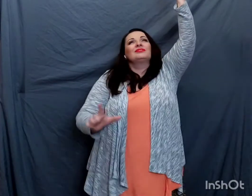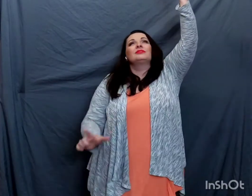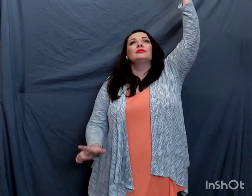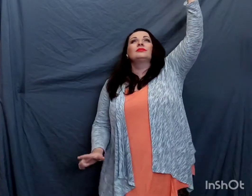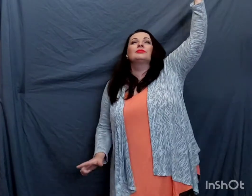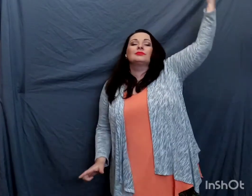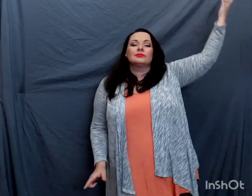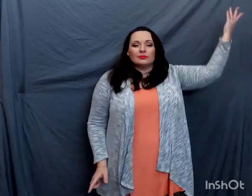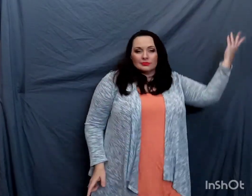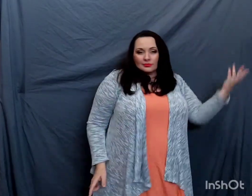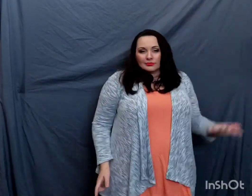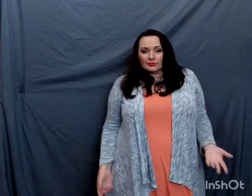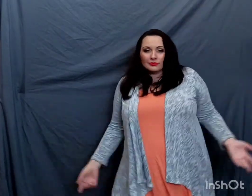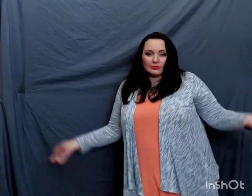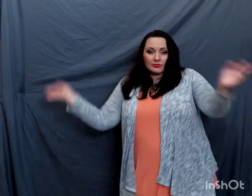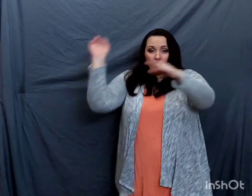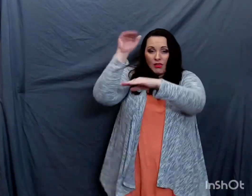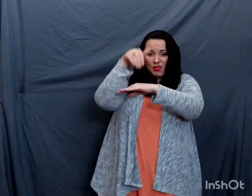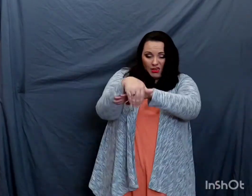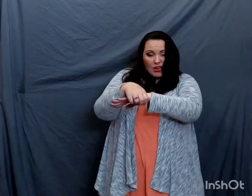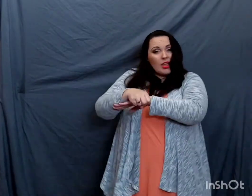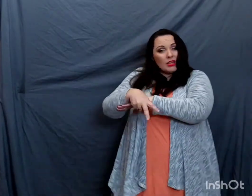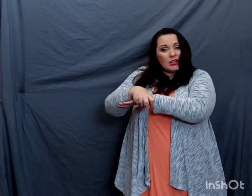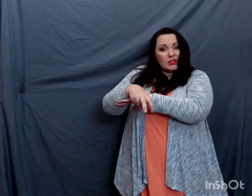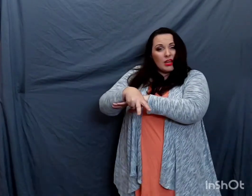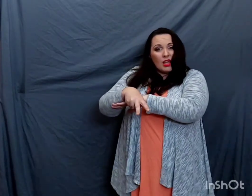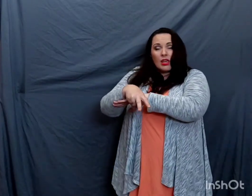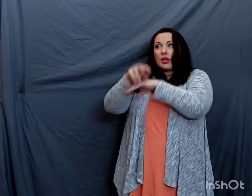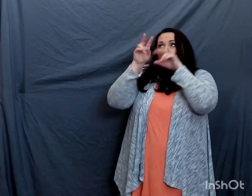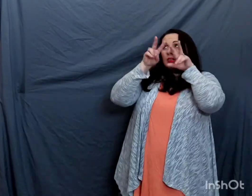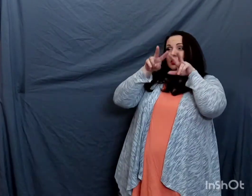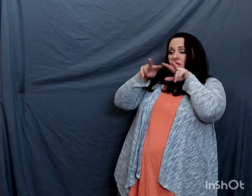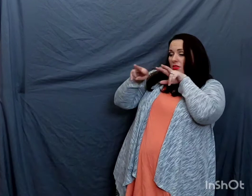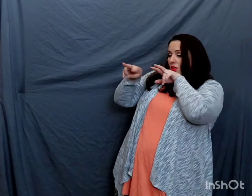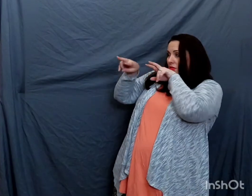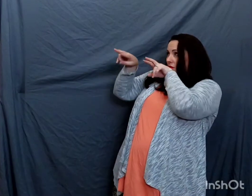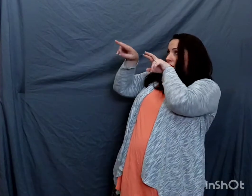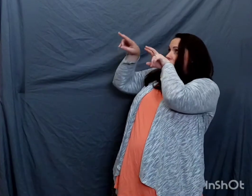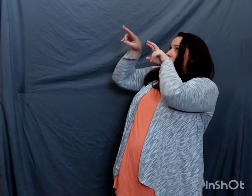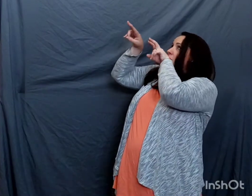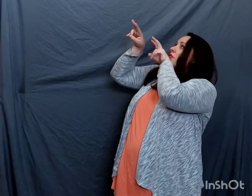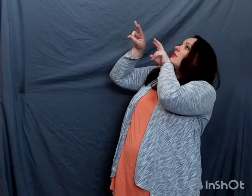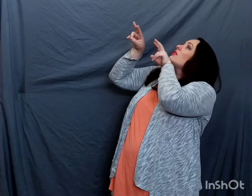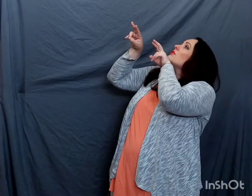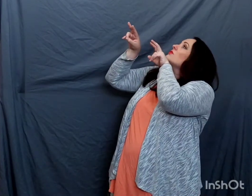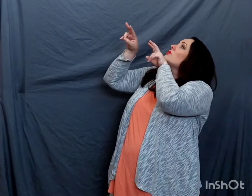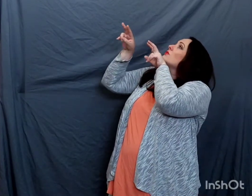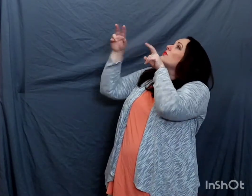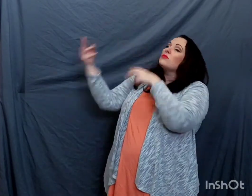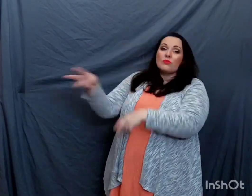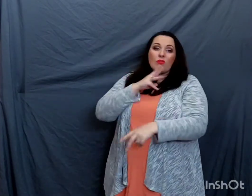I'll lift my eyes to you